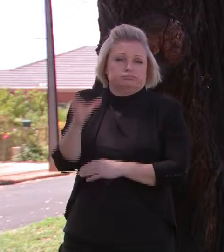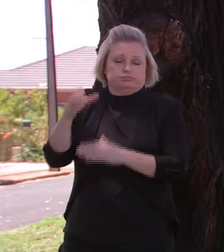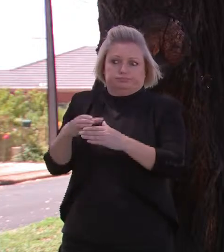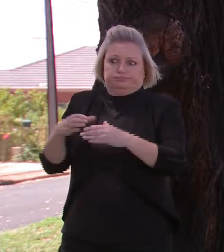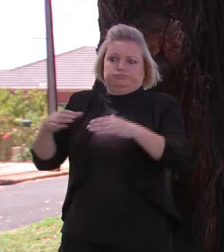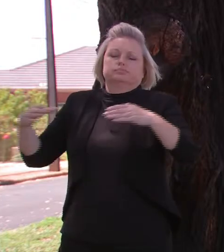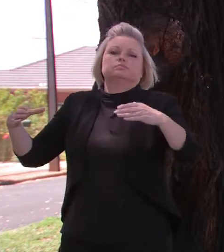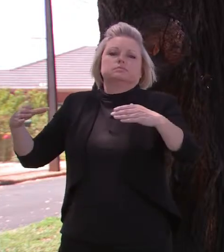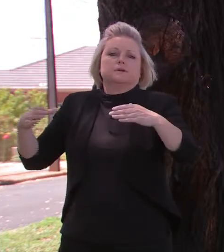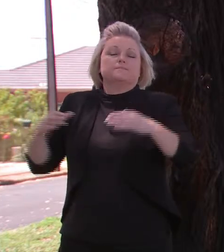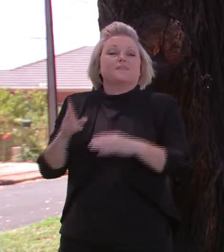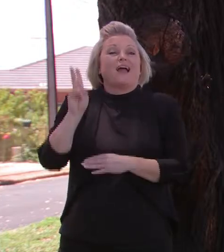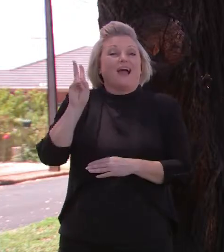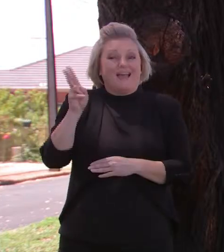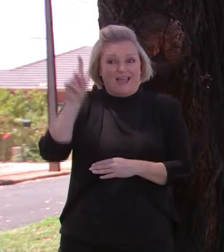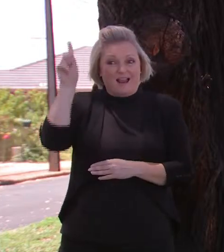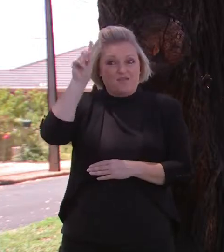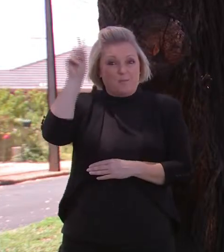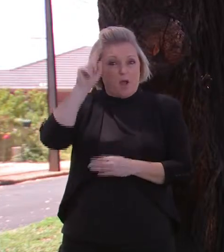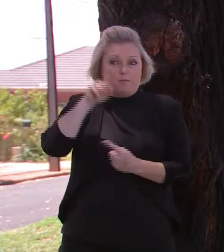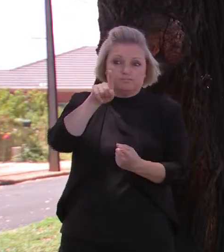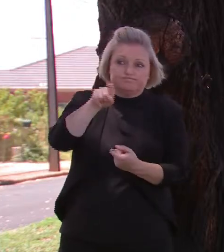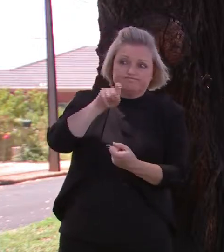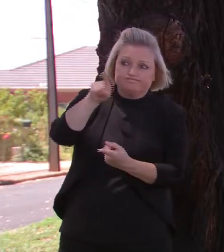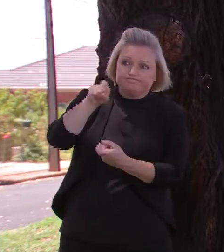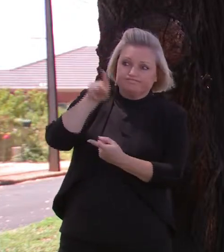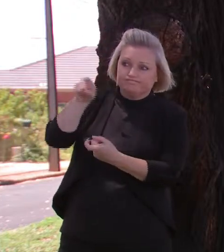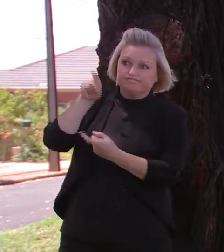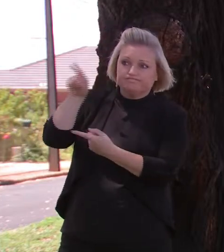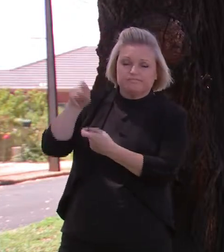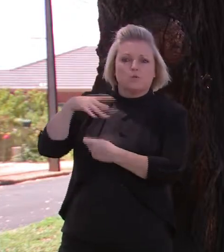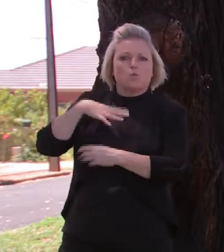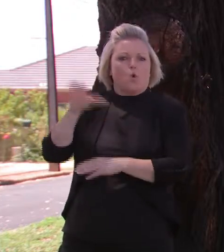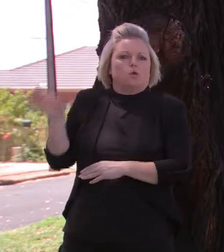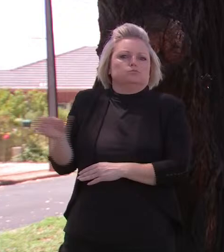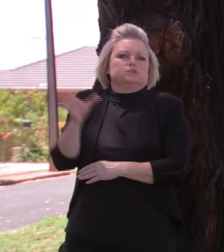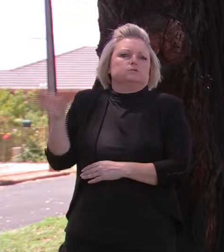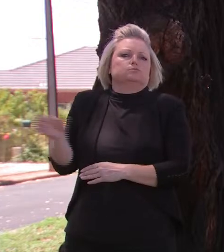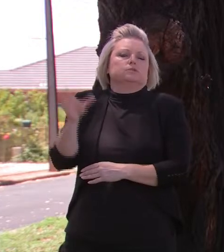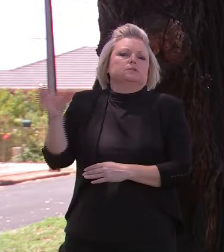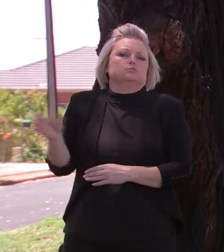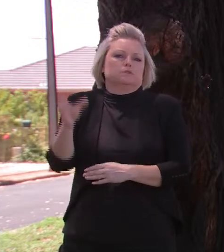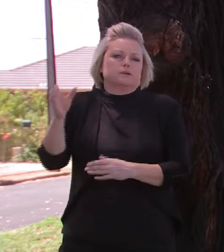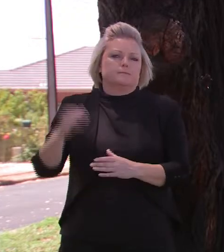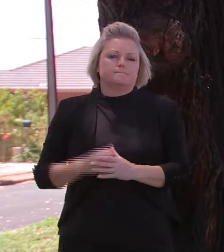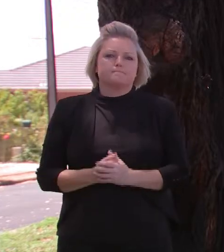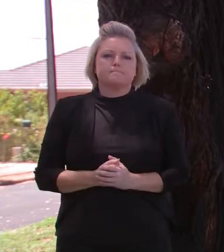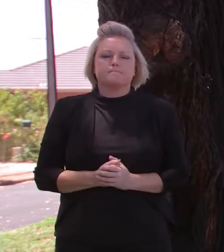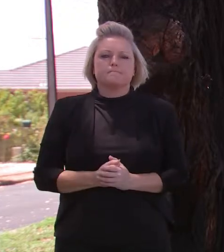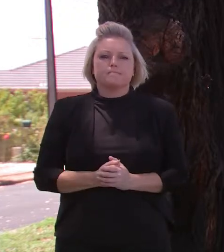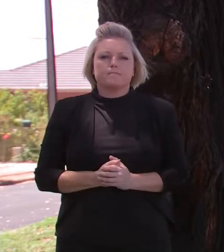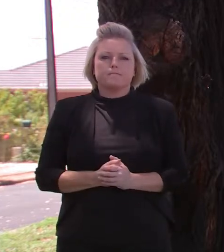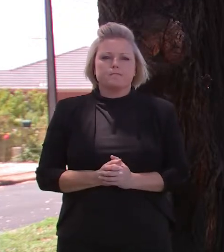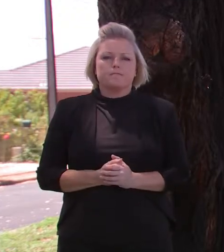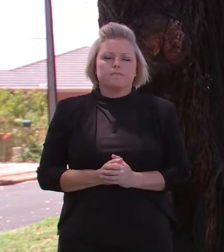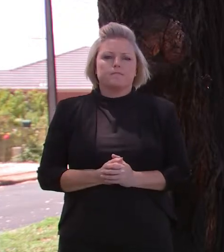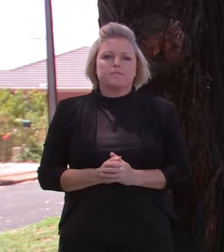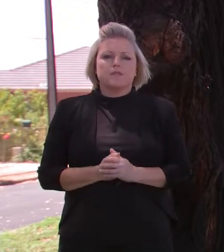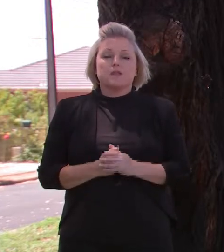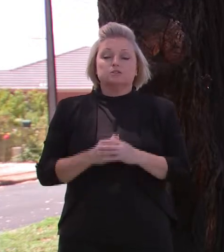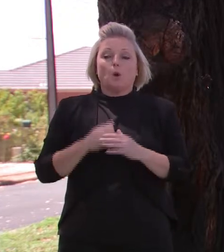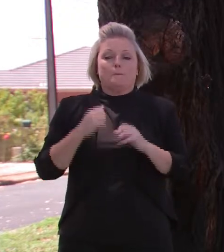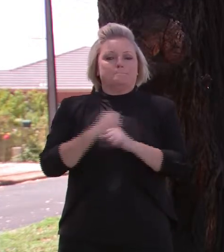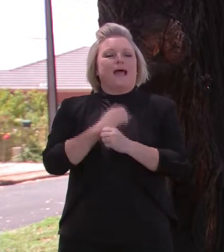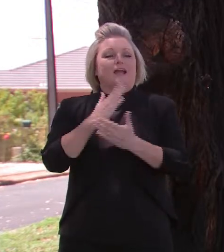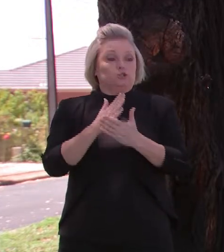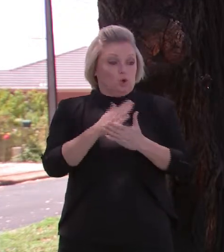massive recruitment campaign for nurses. So we'll provide the relevant level of nursing that is required in South